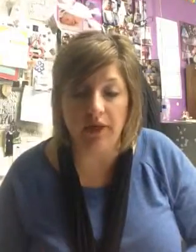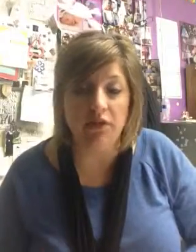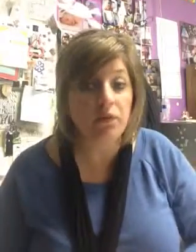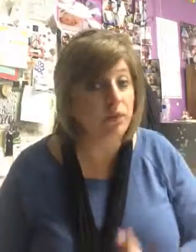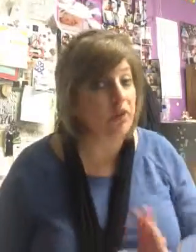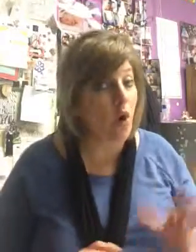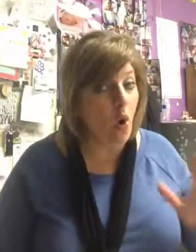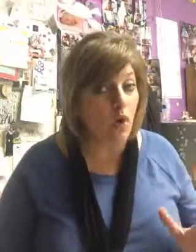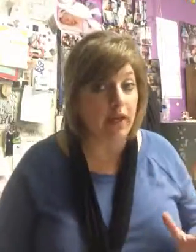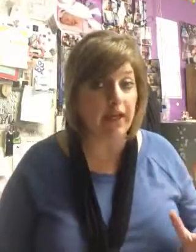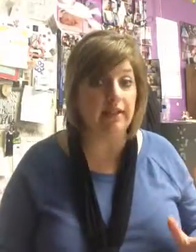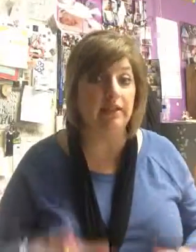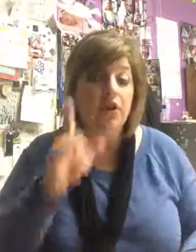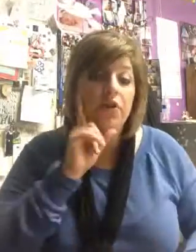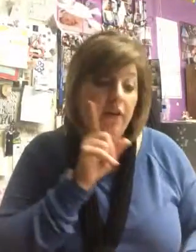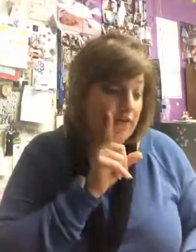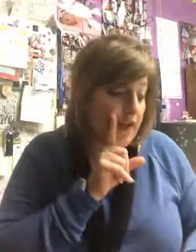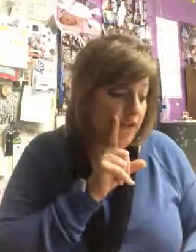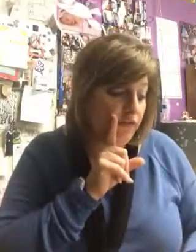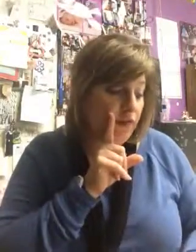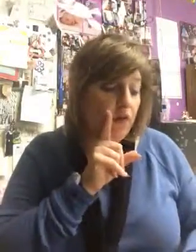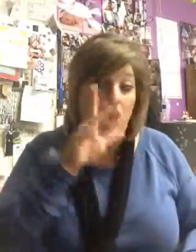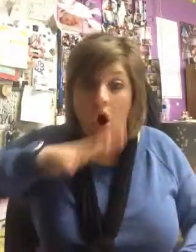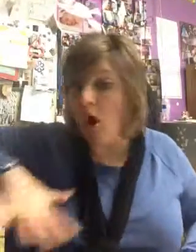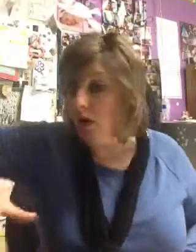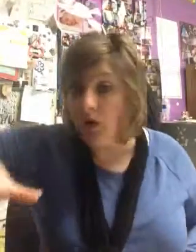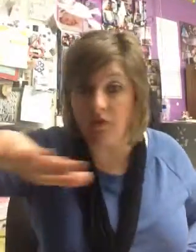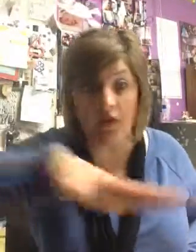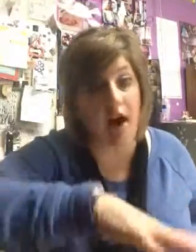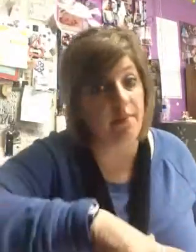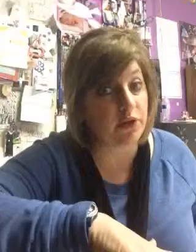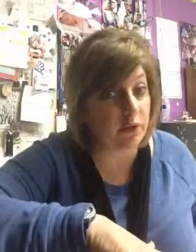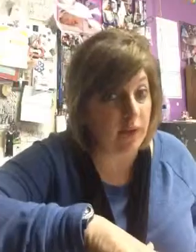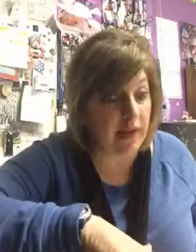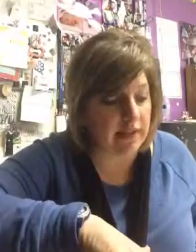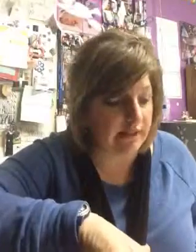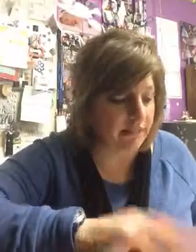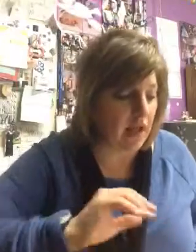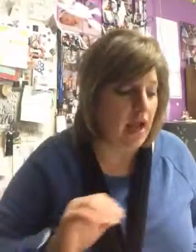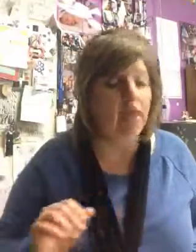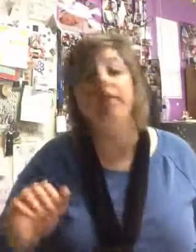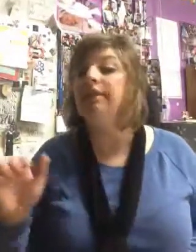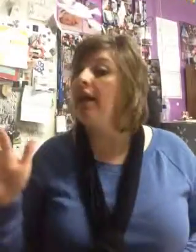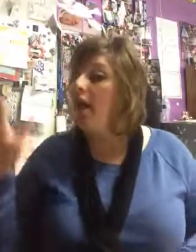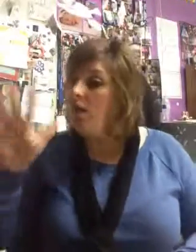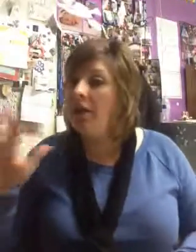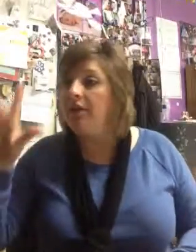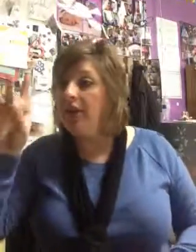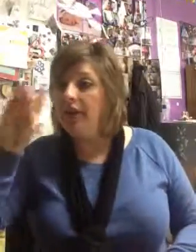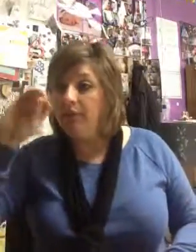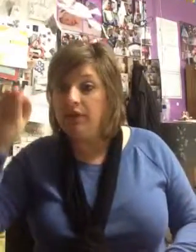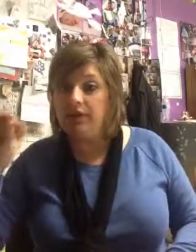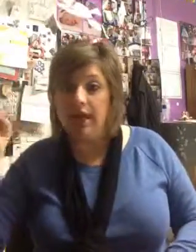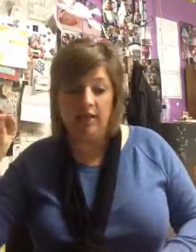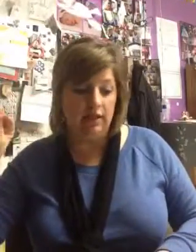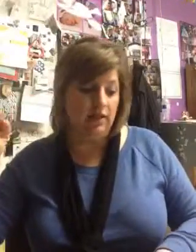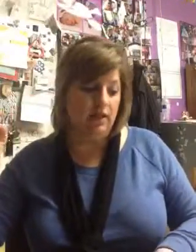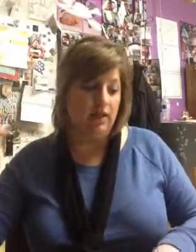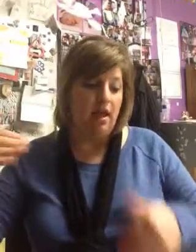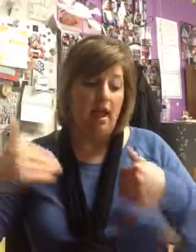So what the whole is, you have deaf all over, eyebrows would be raised. And you would say around 8%